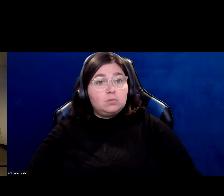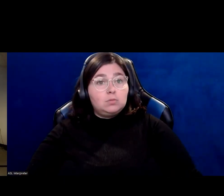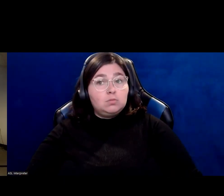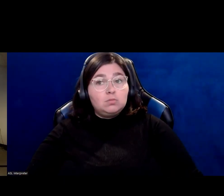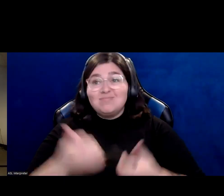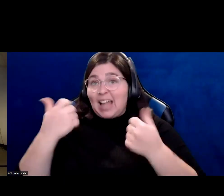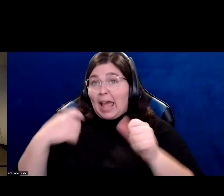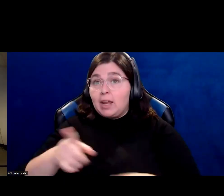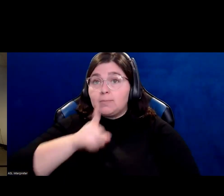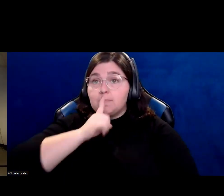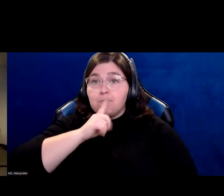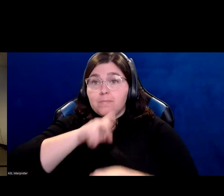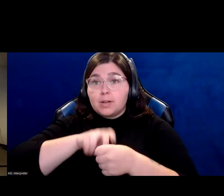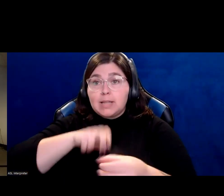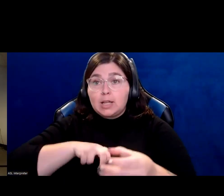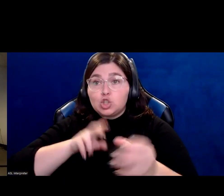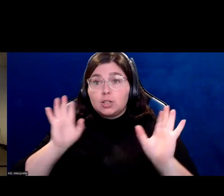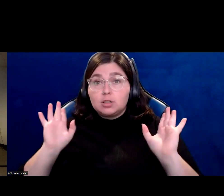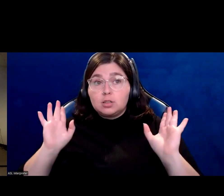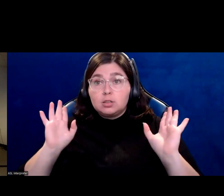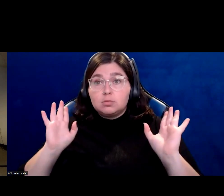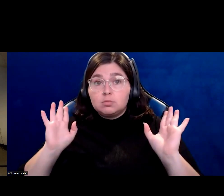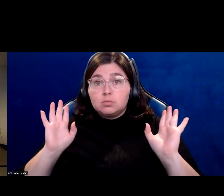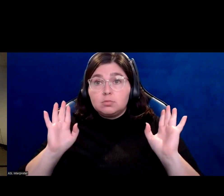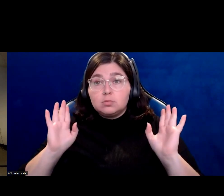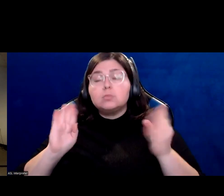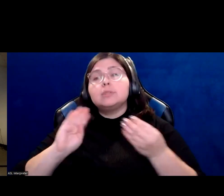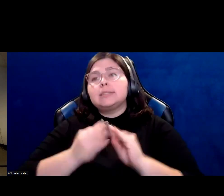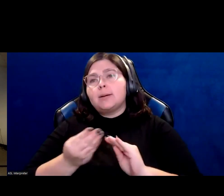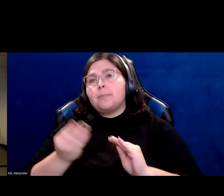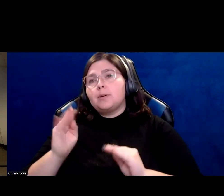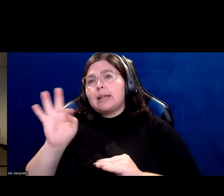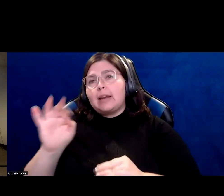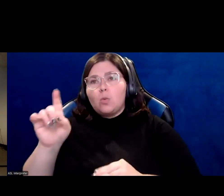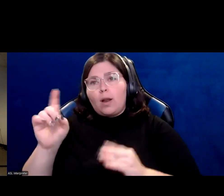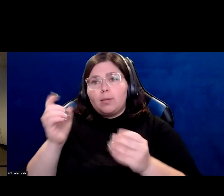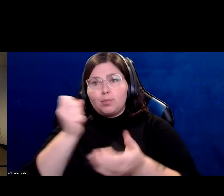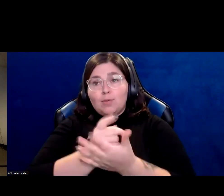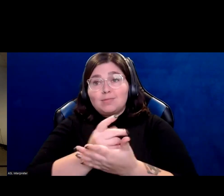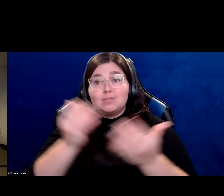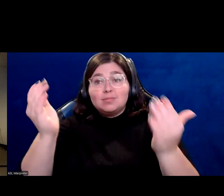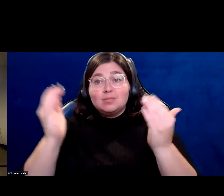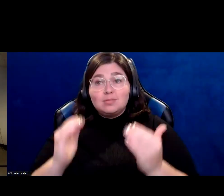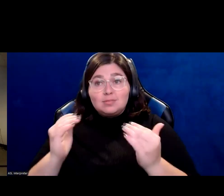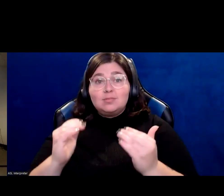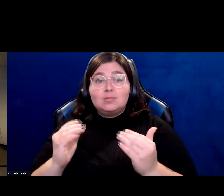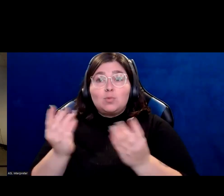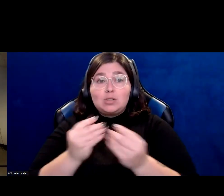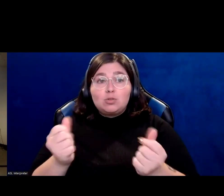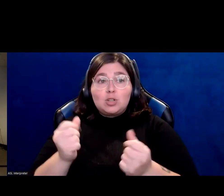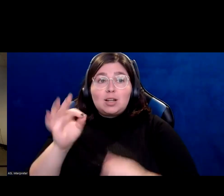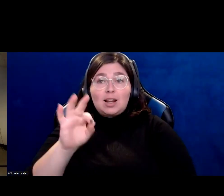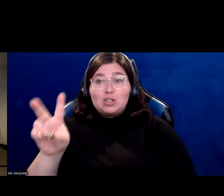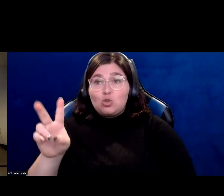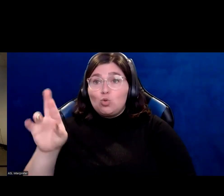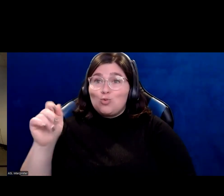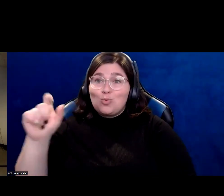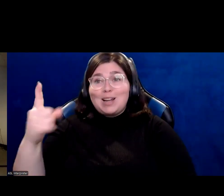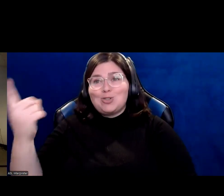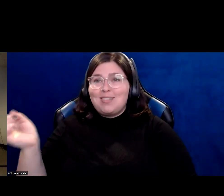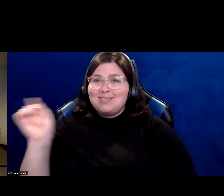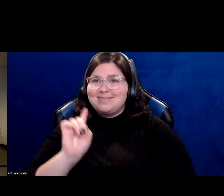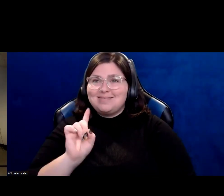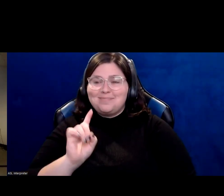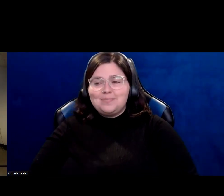Any abstentions? Resolution number 91 is approved. We move to resolution number 92. We'll get Rachel back up there.